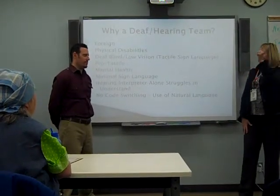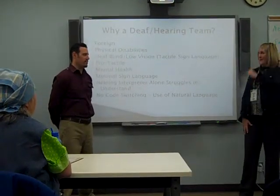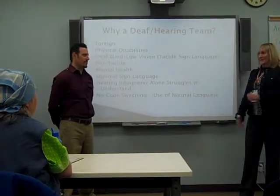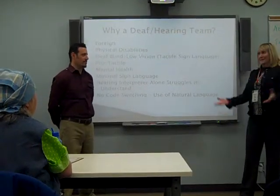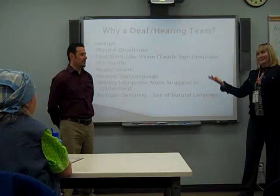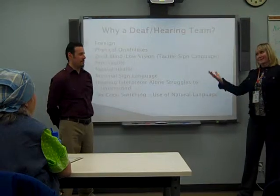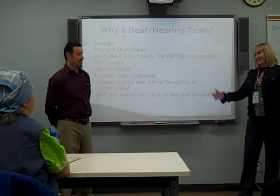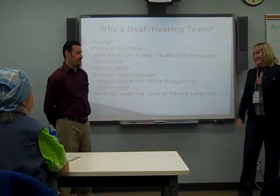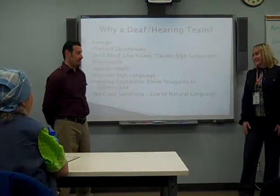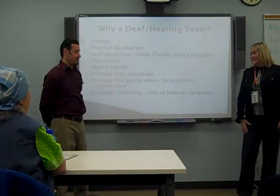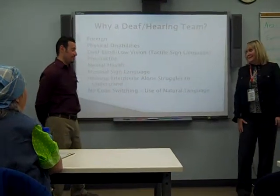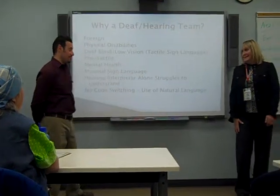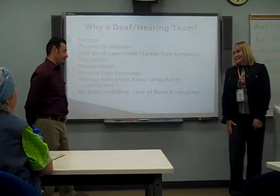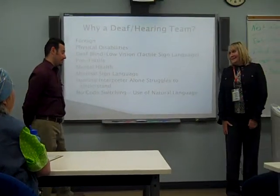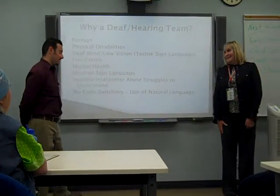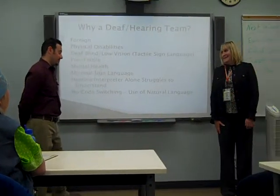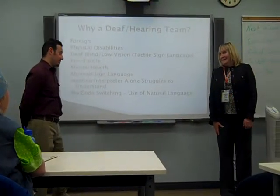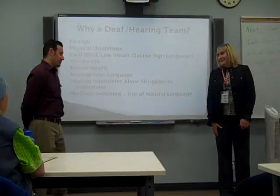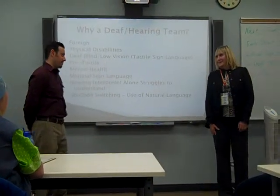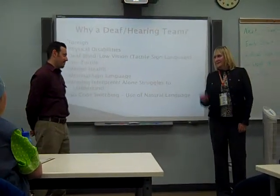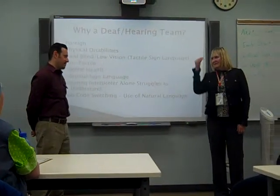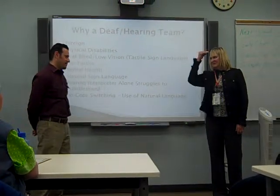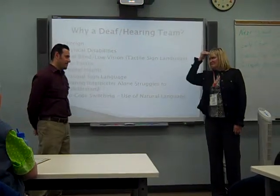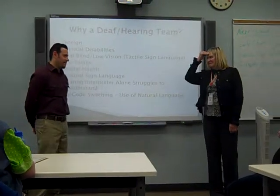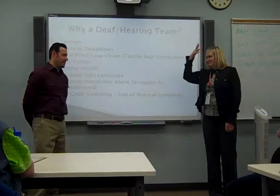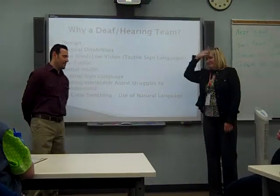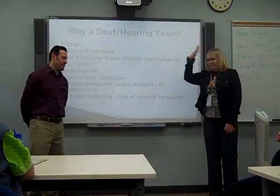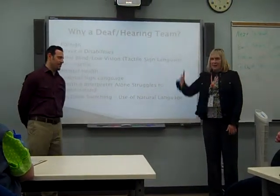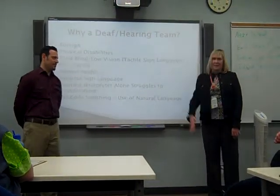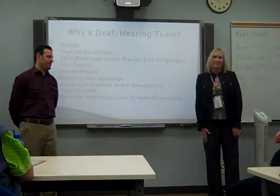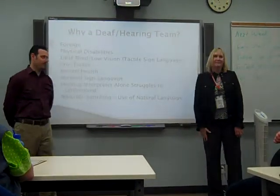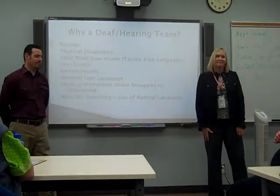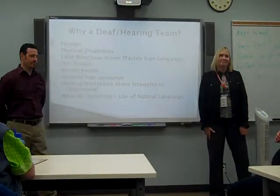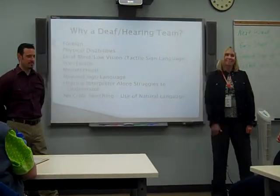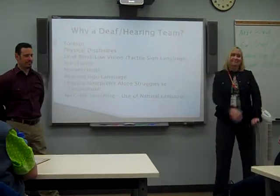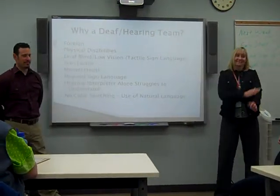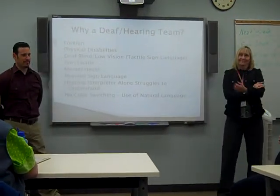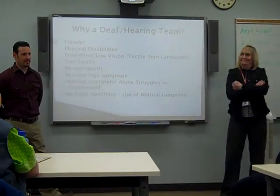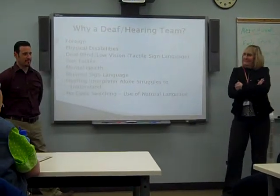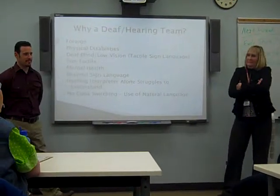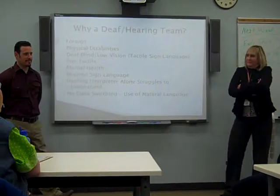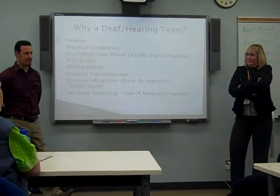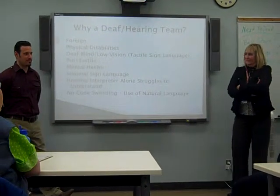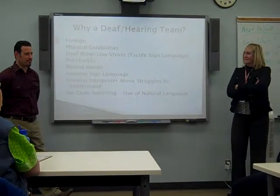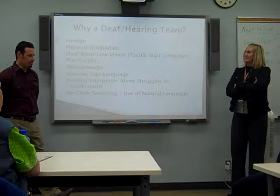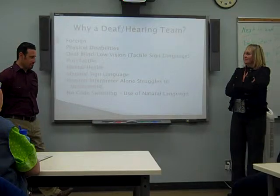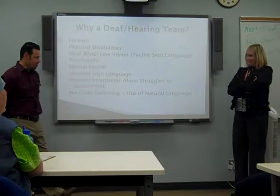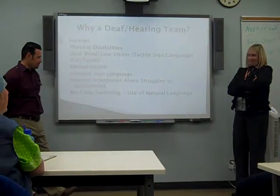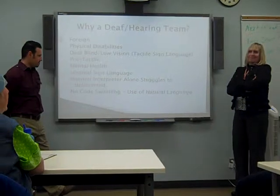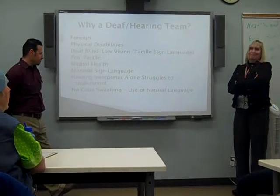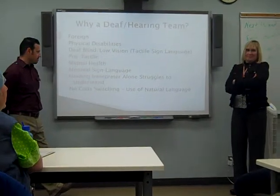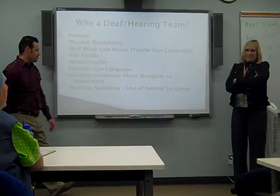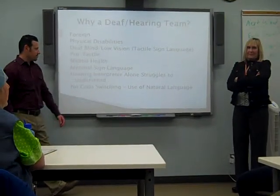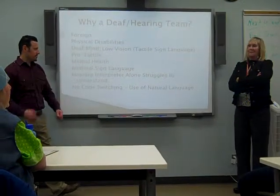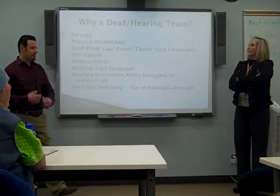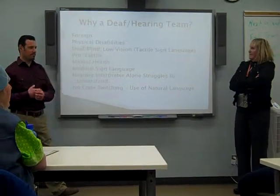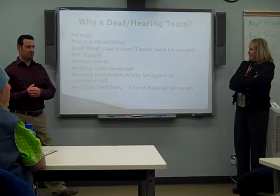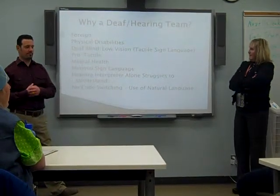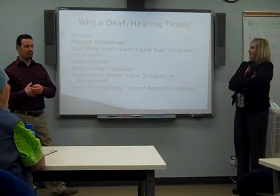So it's like the difference between weapon and stab. How you interpret something can really impact the interpretation. So that was a really big thing for me